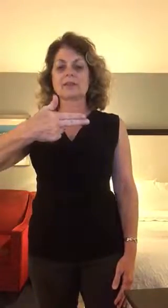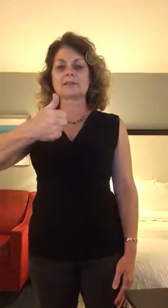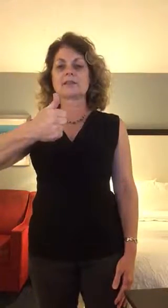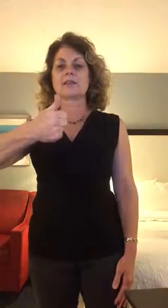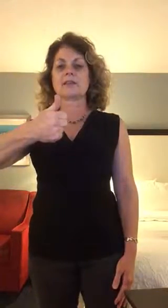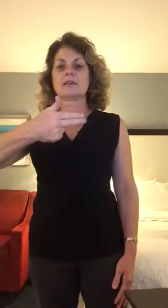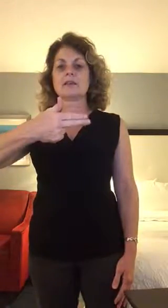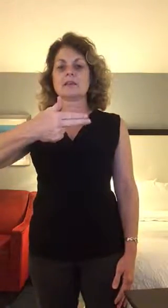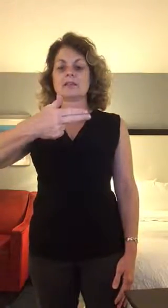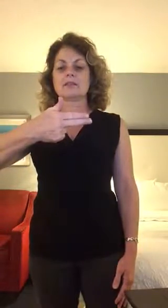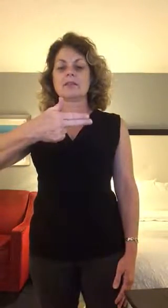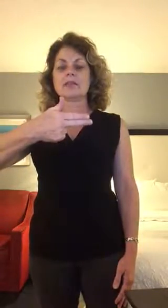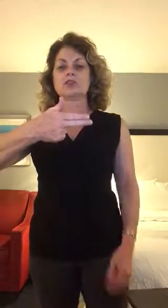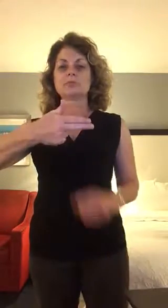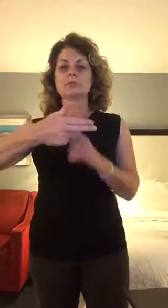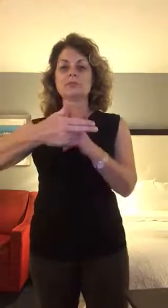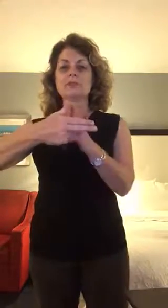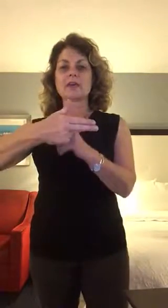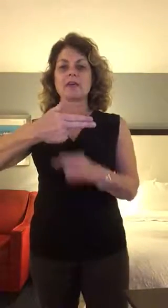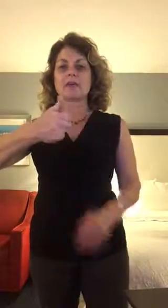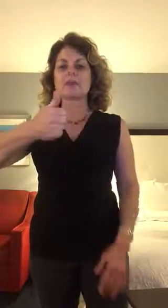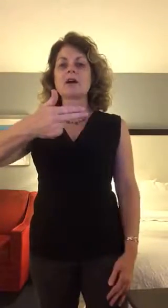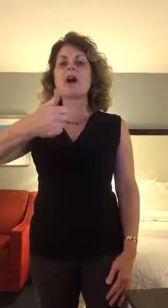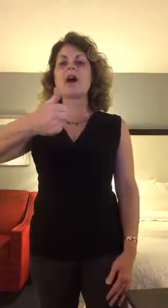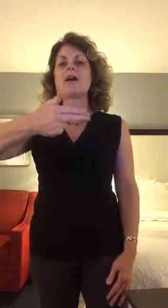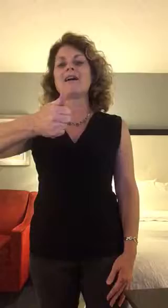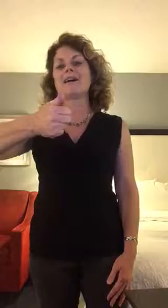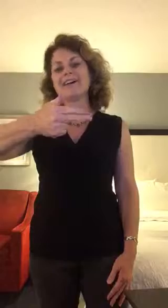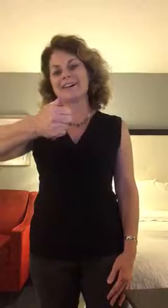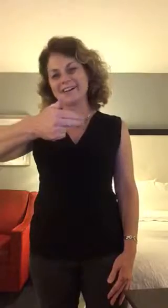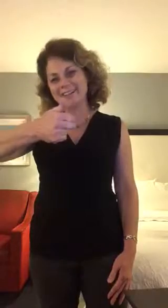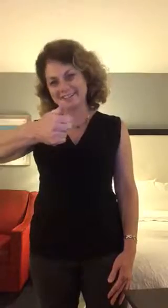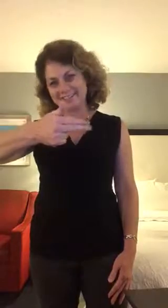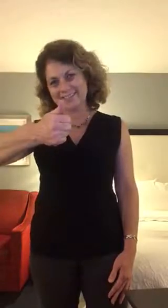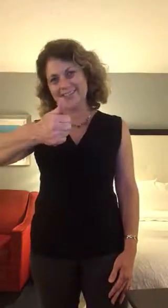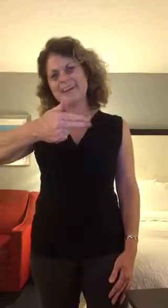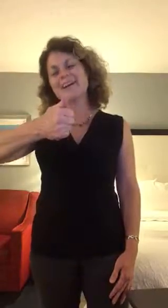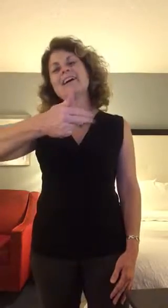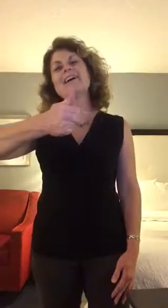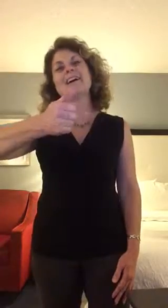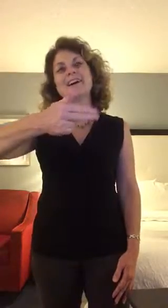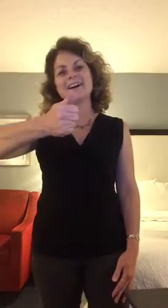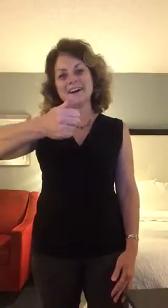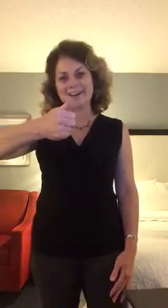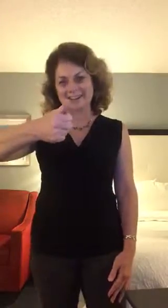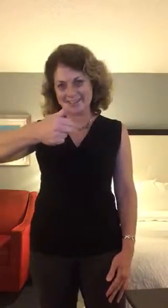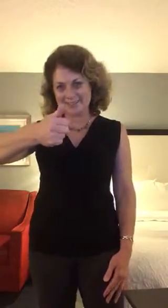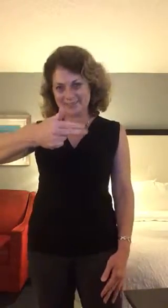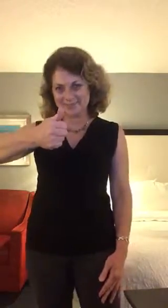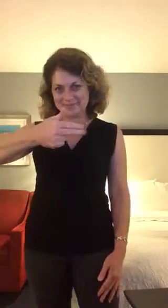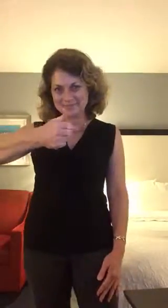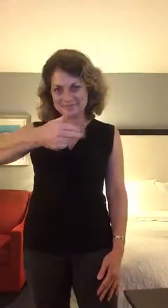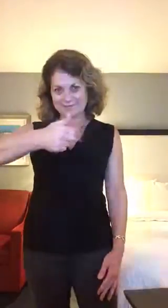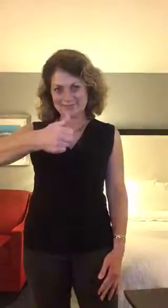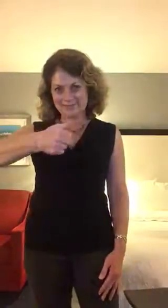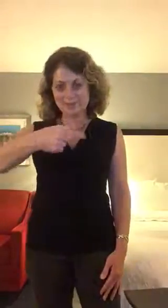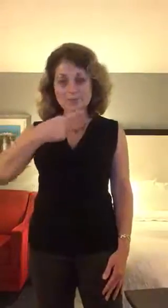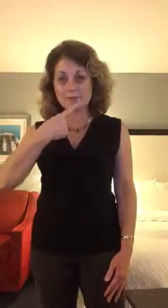this. H, leave that A out. Ha, ha, ha. Ha, ha, ha. So if